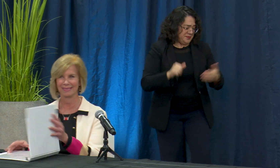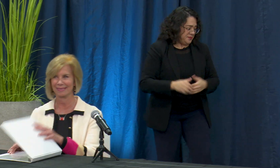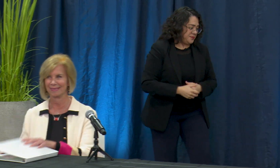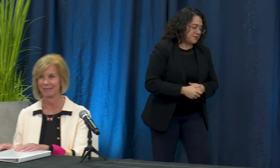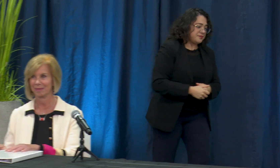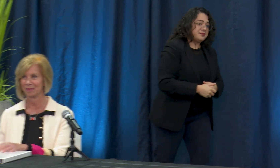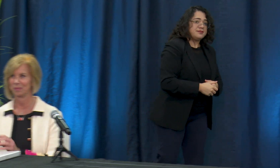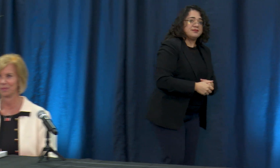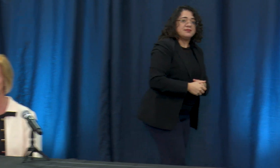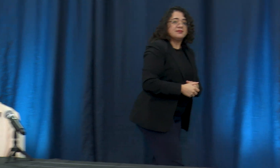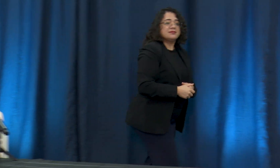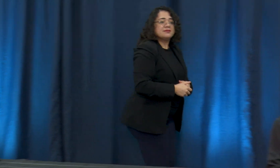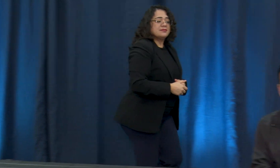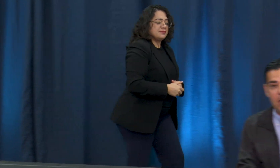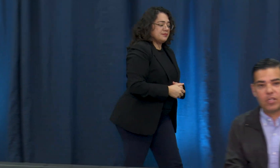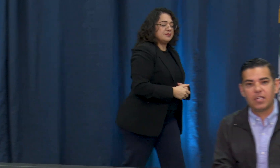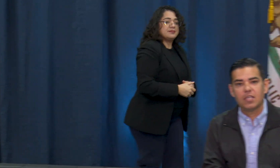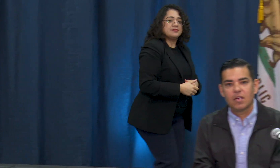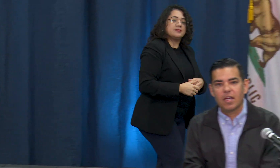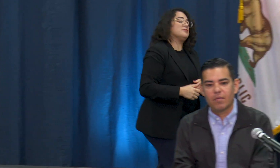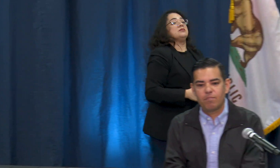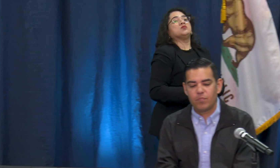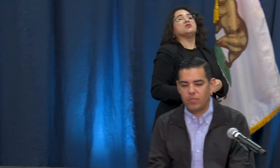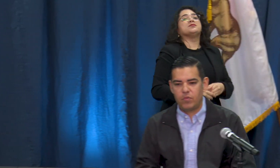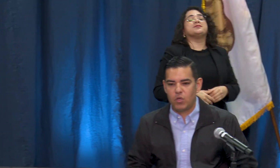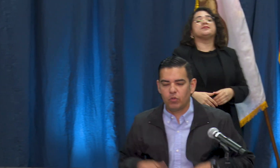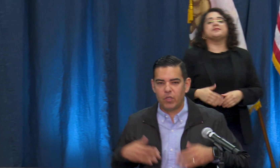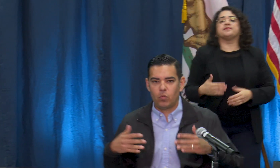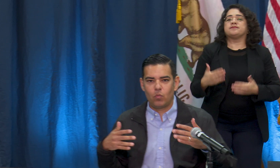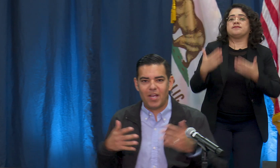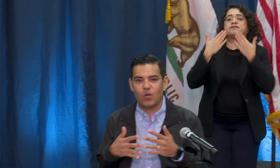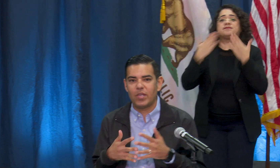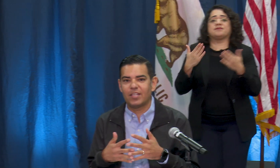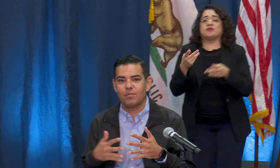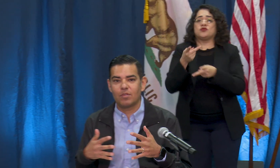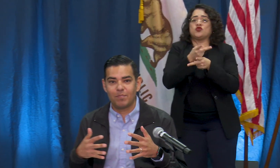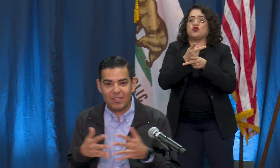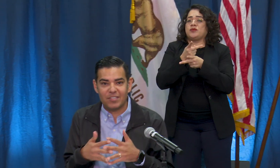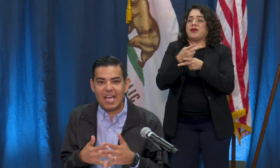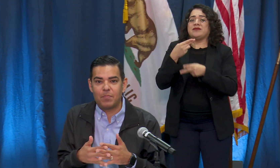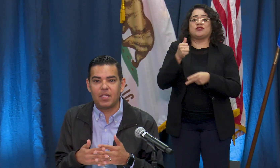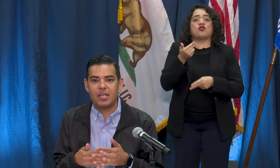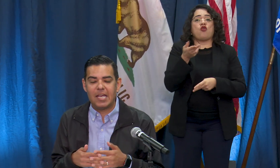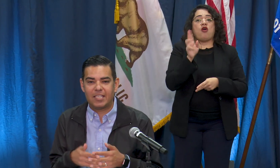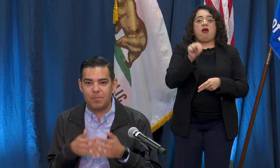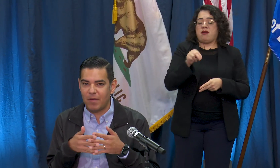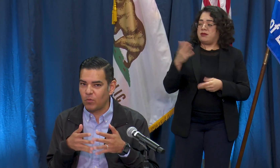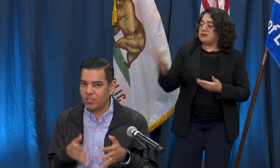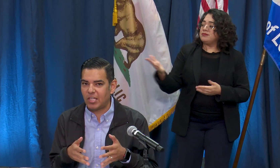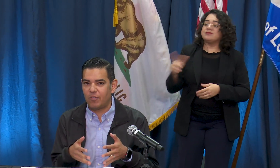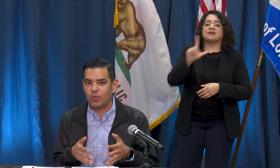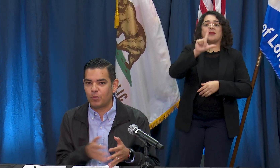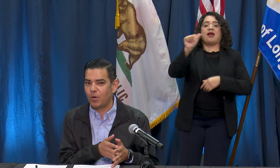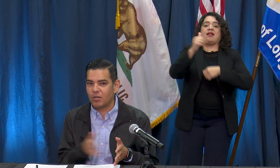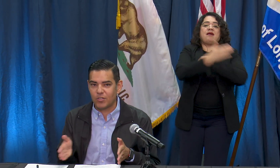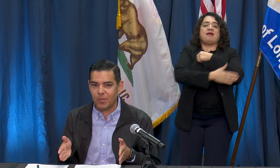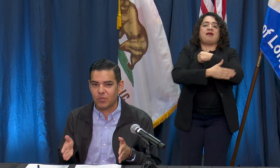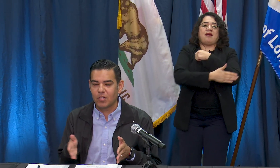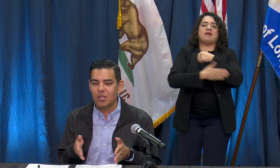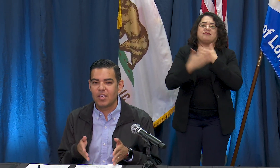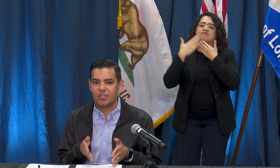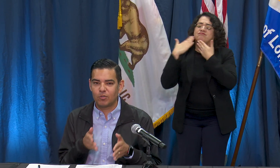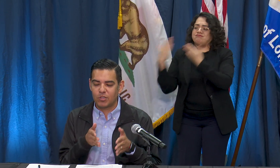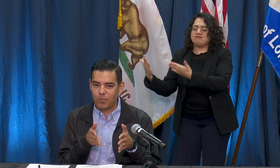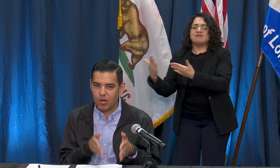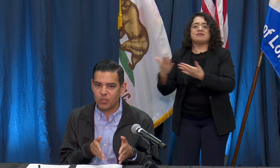Supervisor Hahn. And again, thanks to LA County. The only way that we can make this happen and keep everyone safe is with